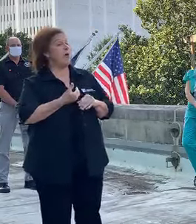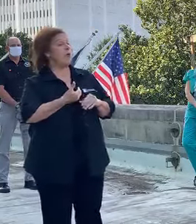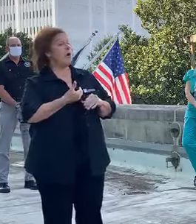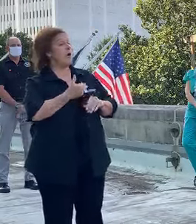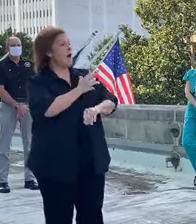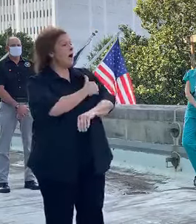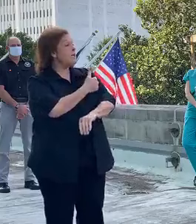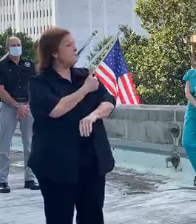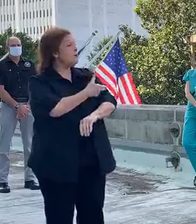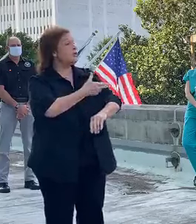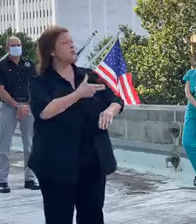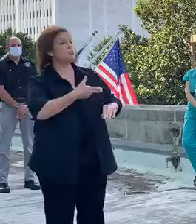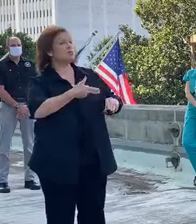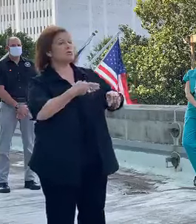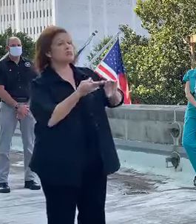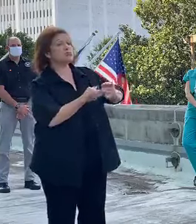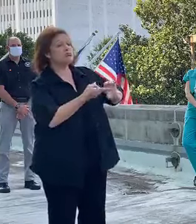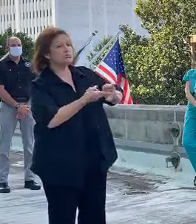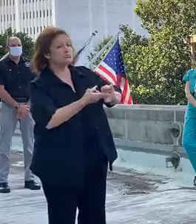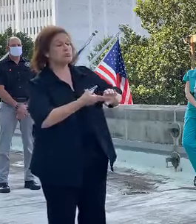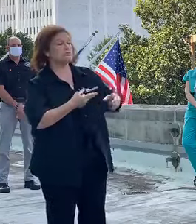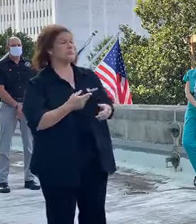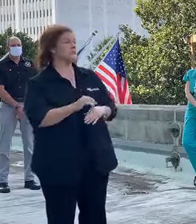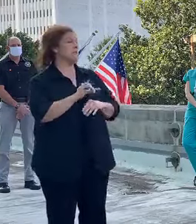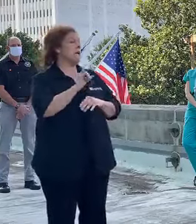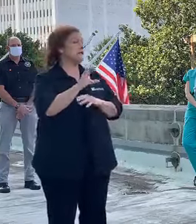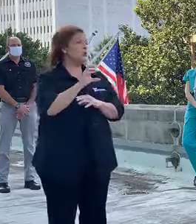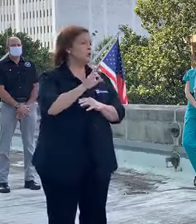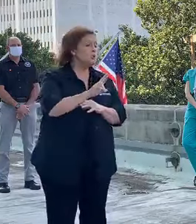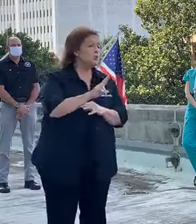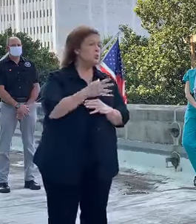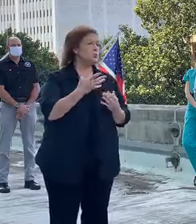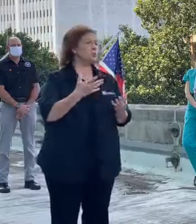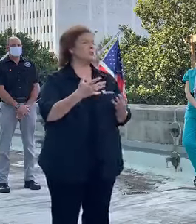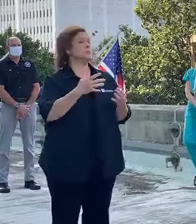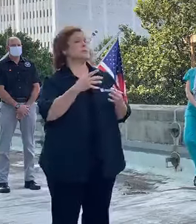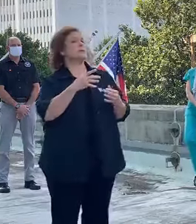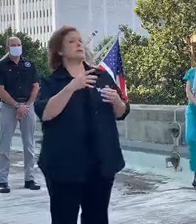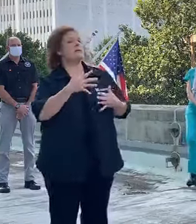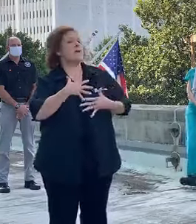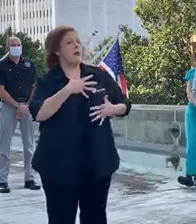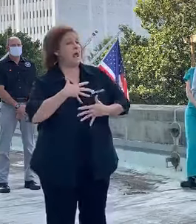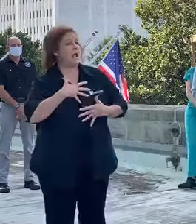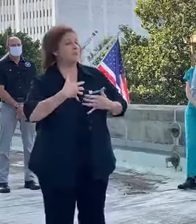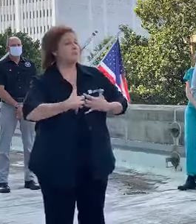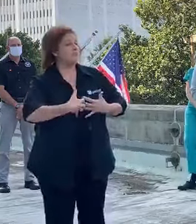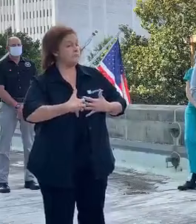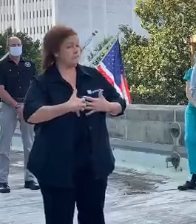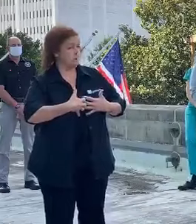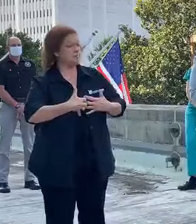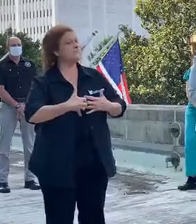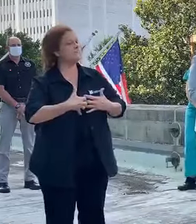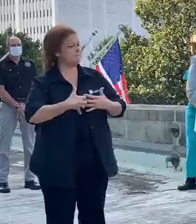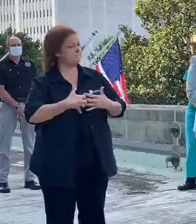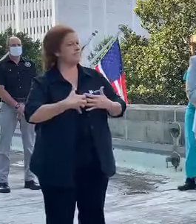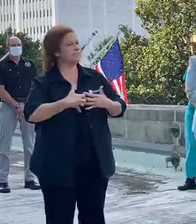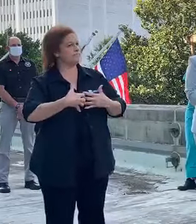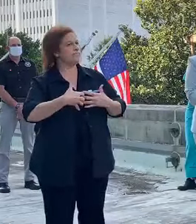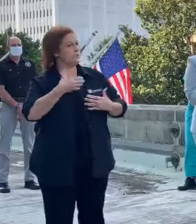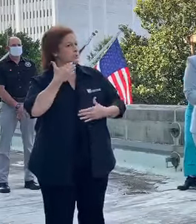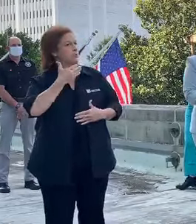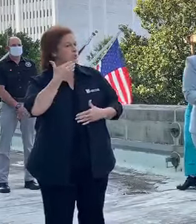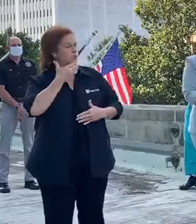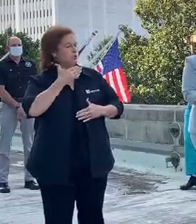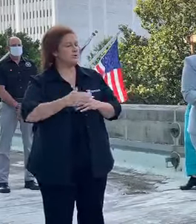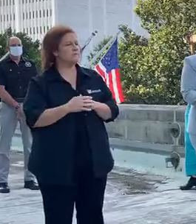to our capacity in terms of ICU beds, in regards to ventilators. The readiness for